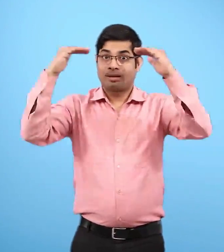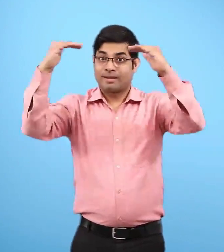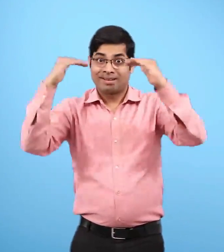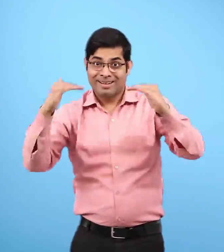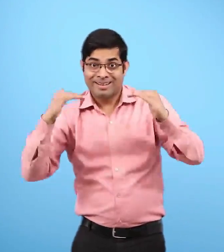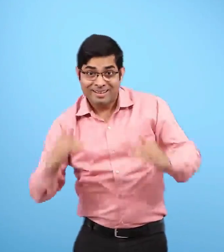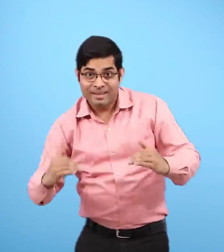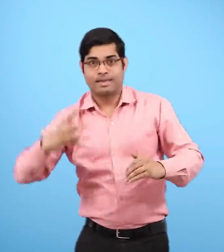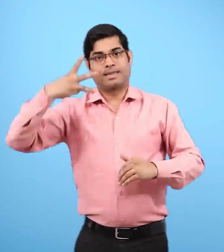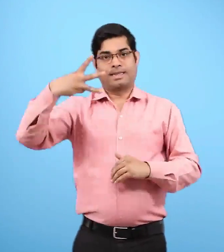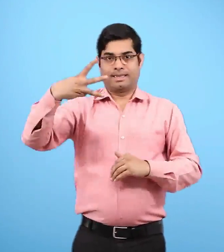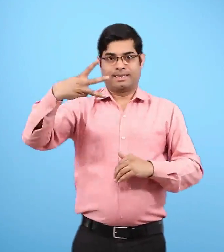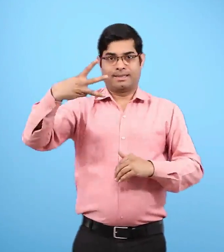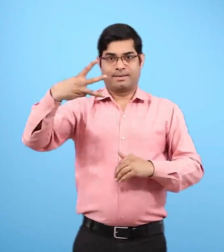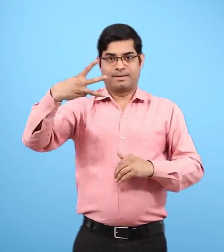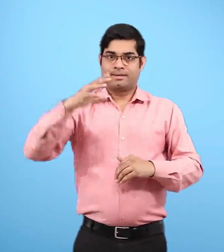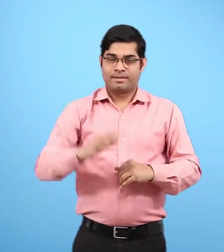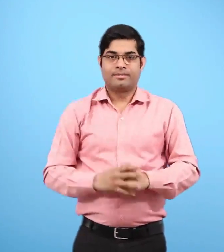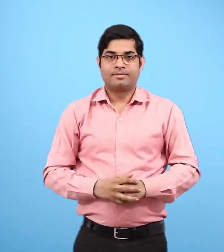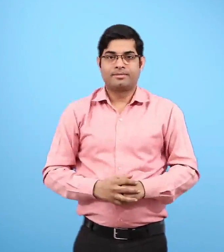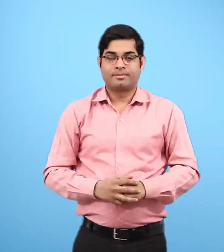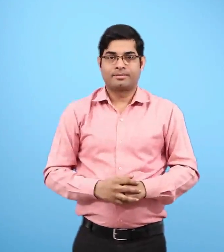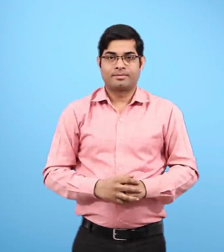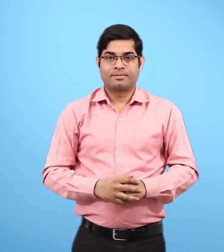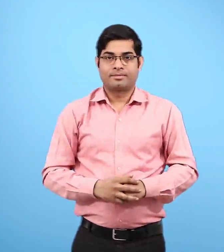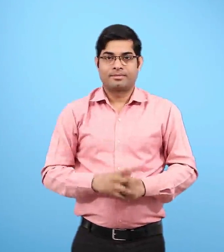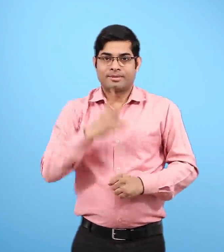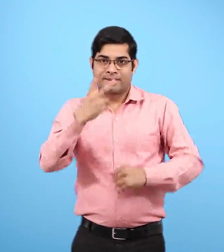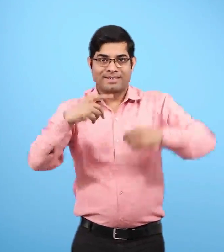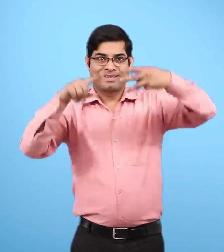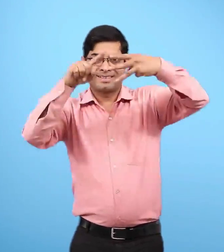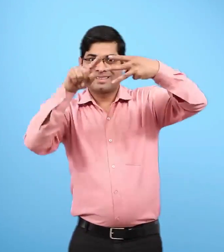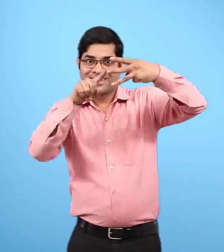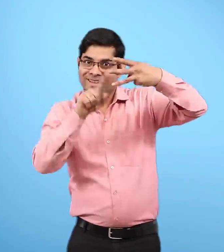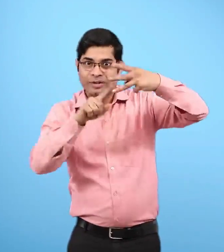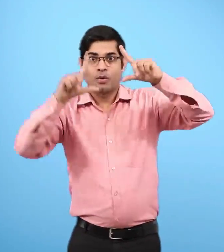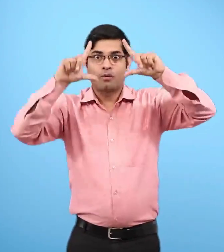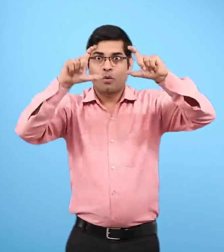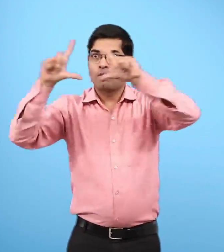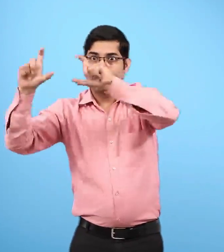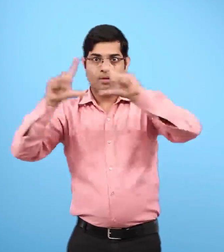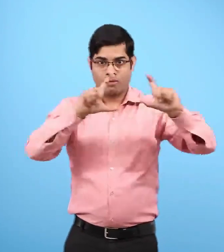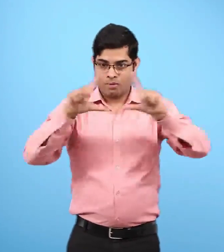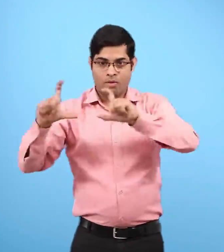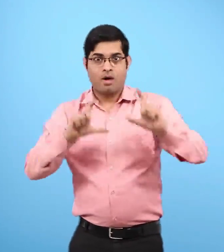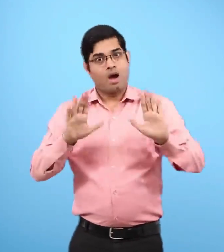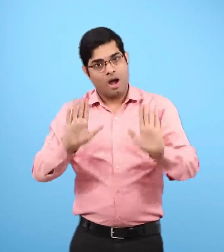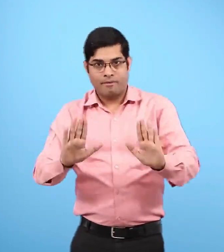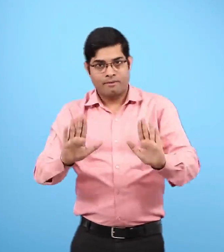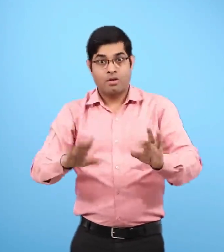This page is divided into 3 parts. Each part has 2 pictures